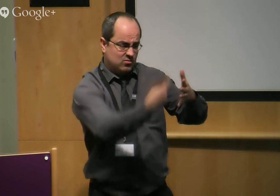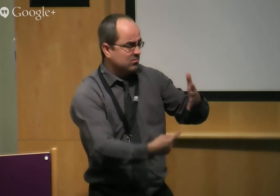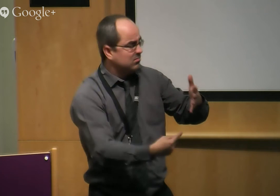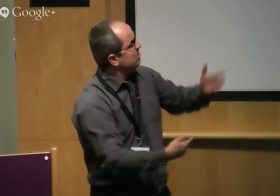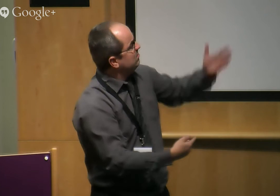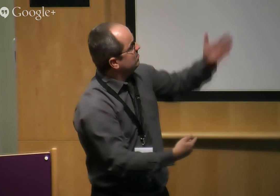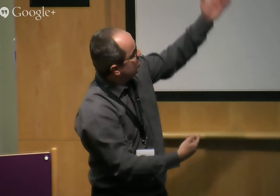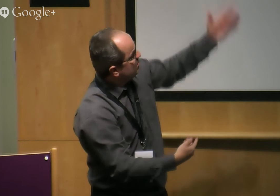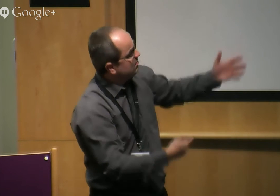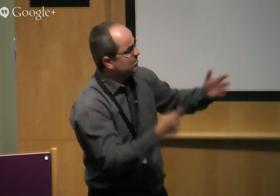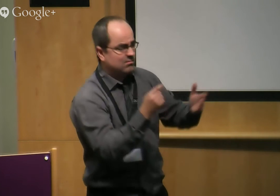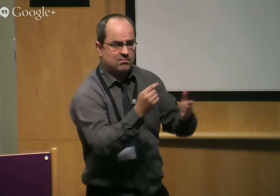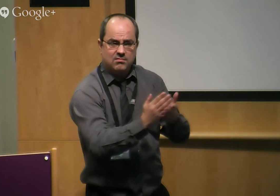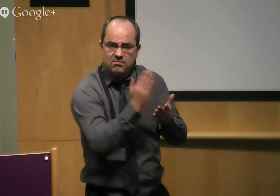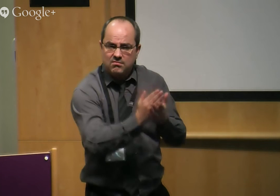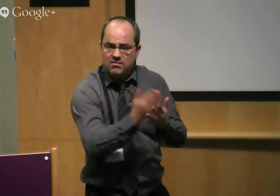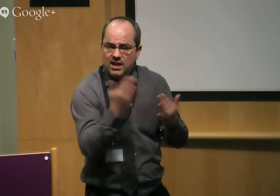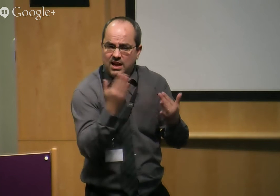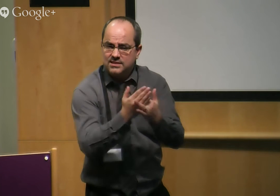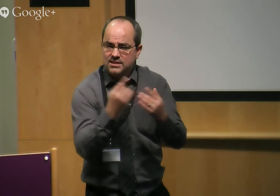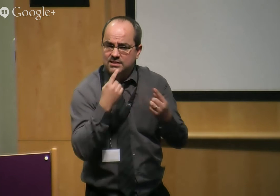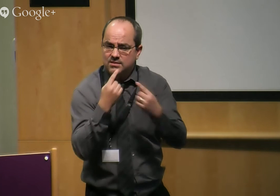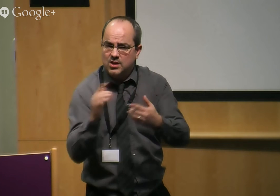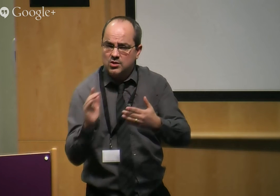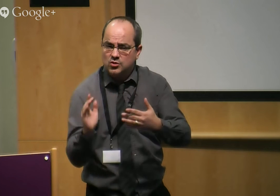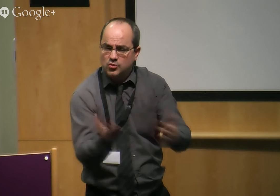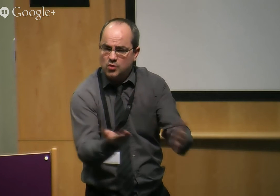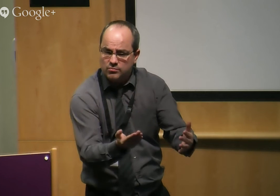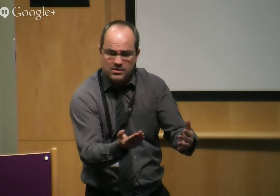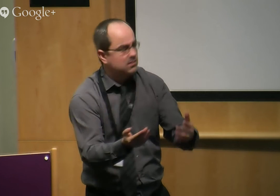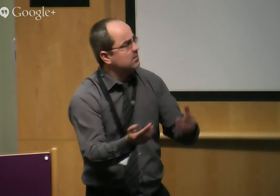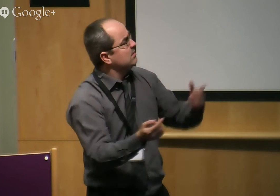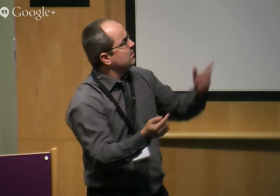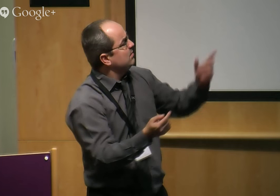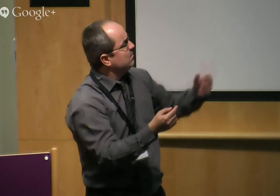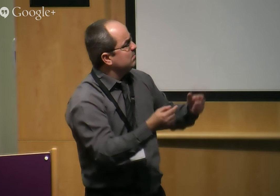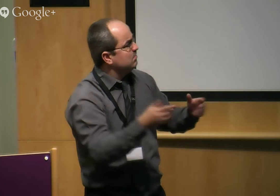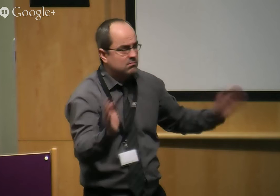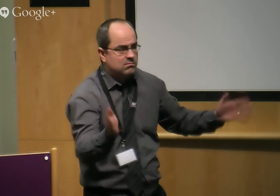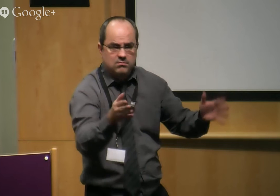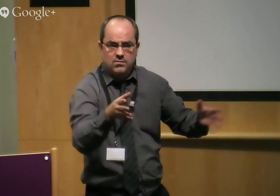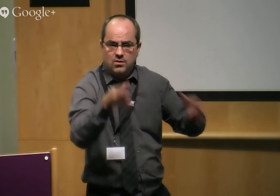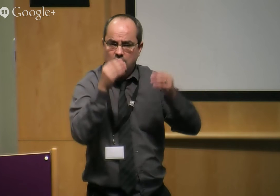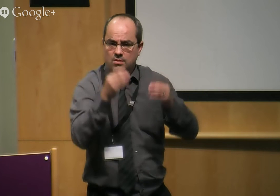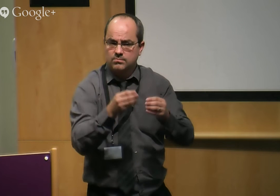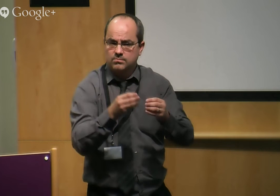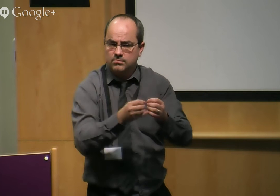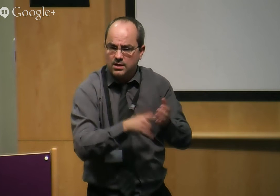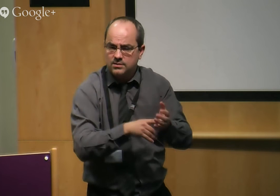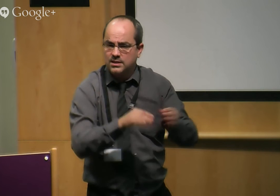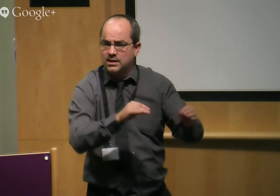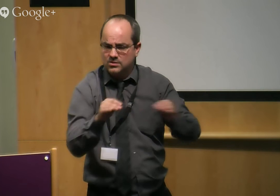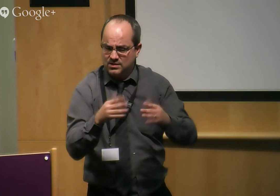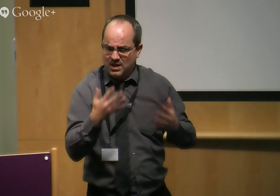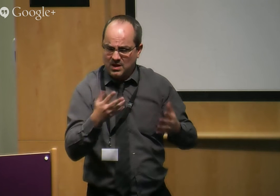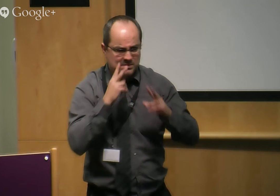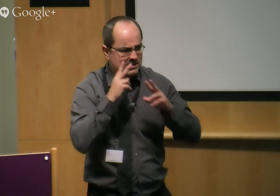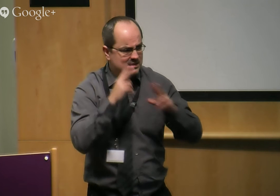structures that are in their areas. And here are the 5 pledges. It's access to services. It's promoting